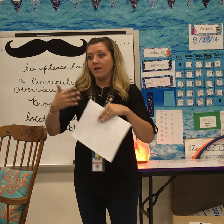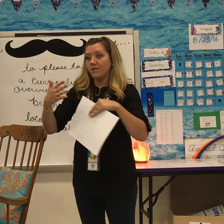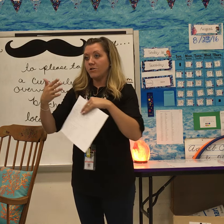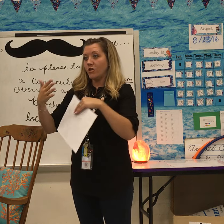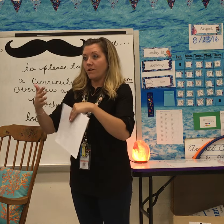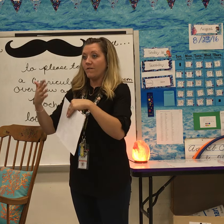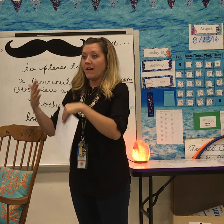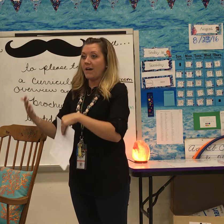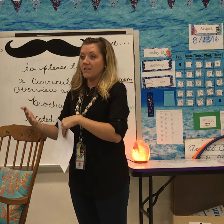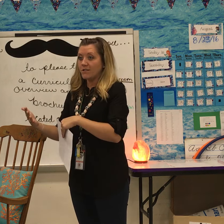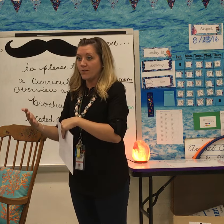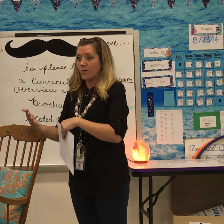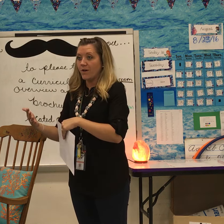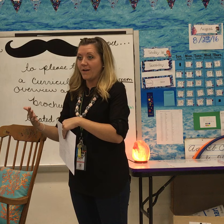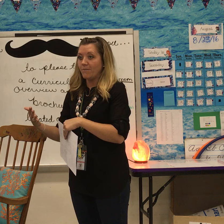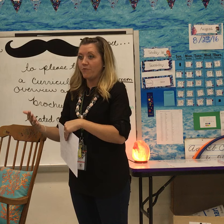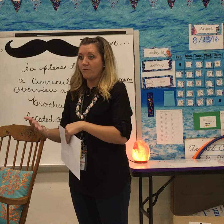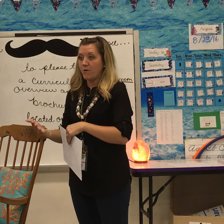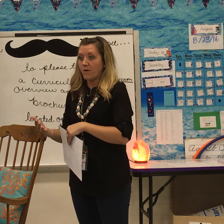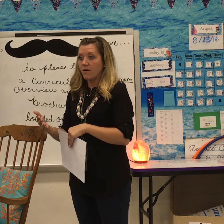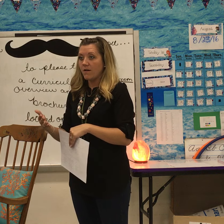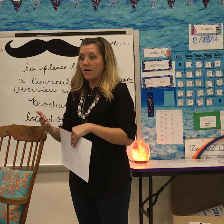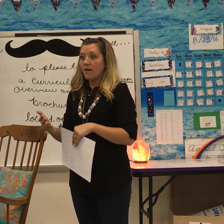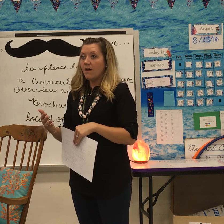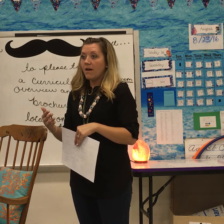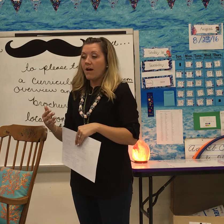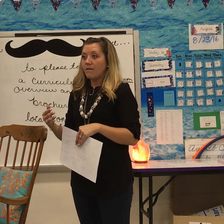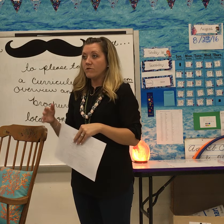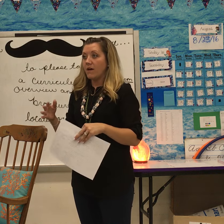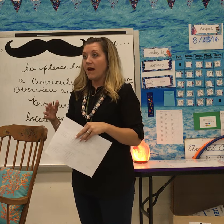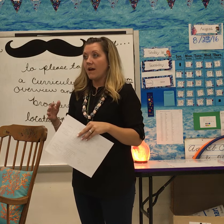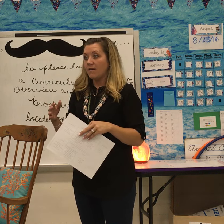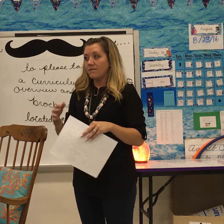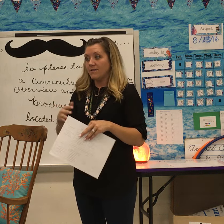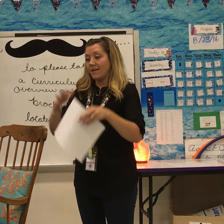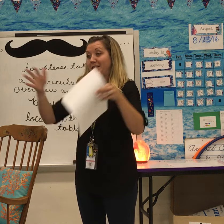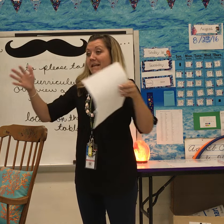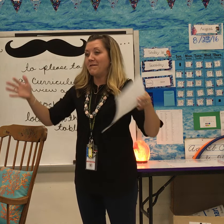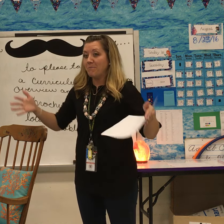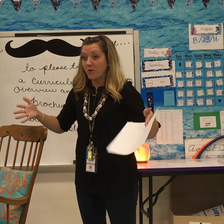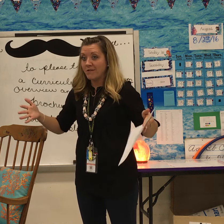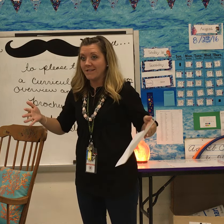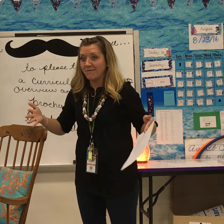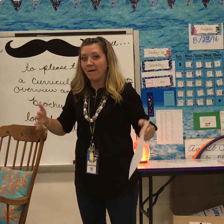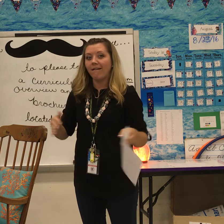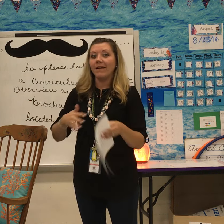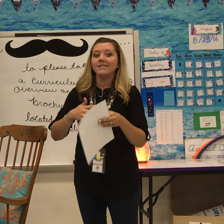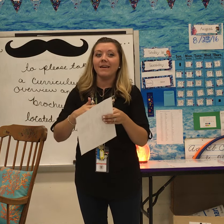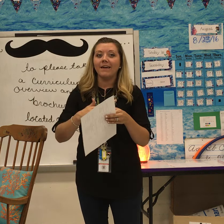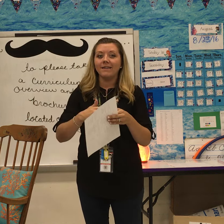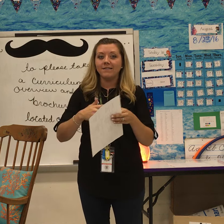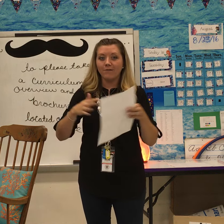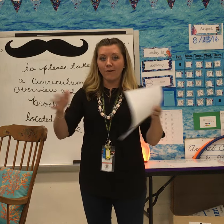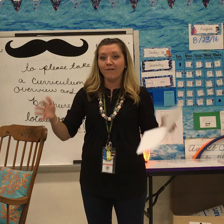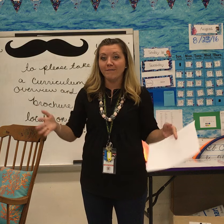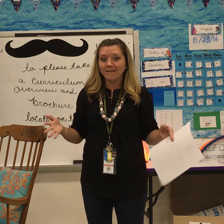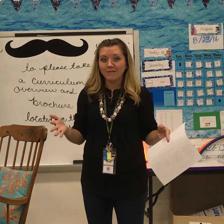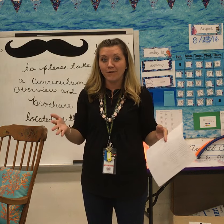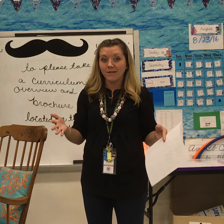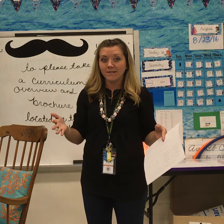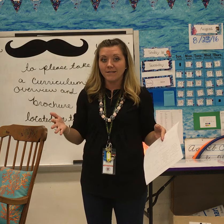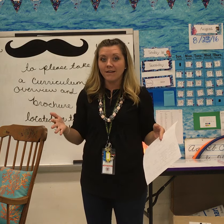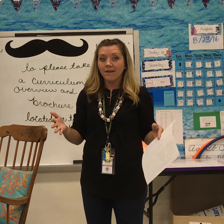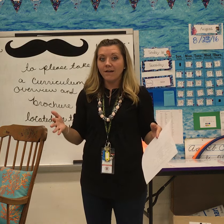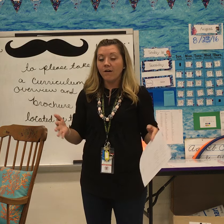your kid achieve the highest score and move forward. So I had discussion now with both sets of parents and all of